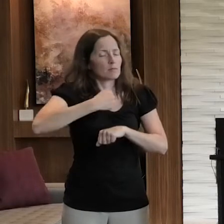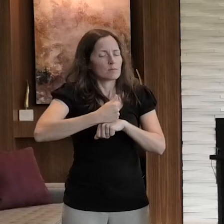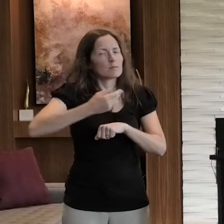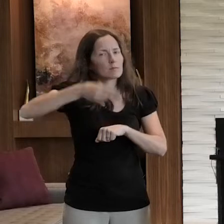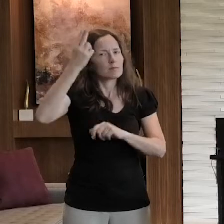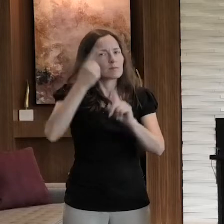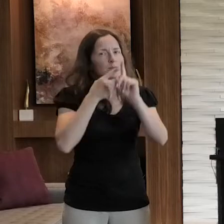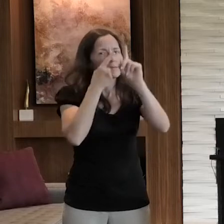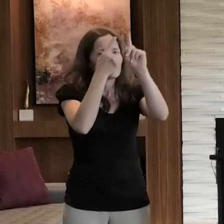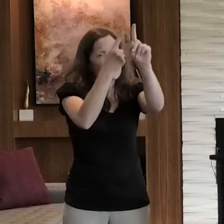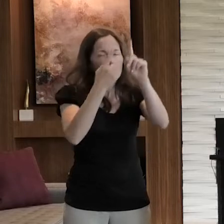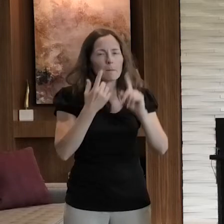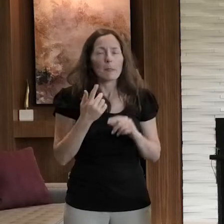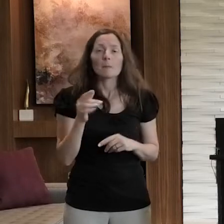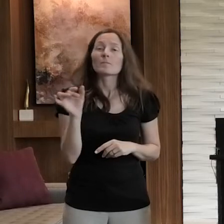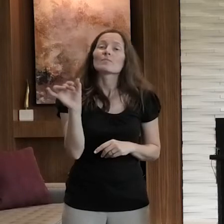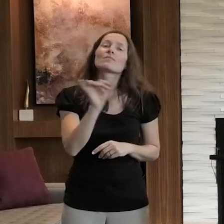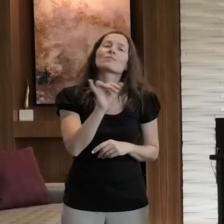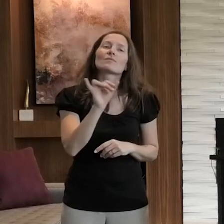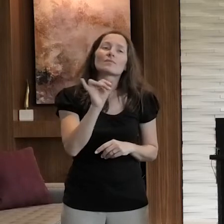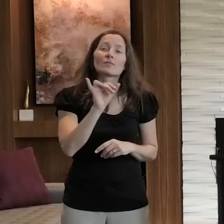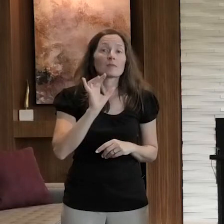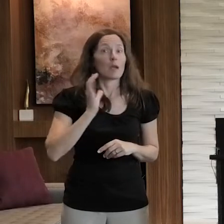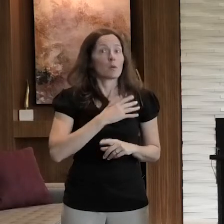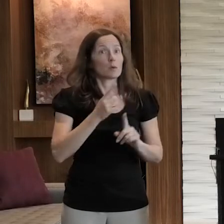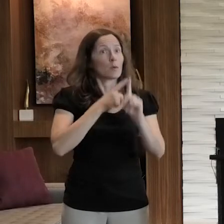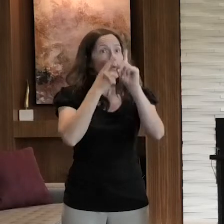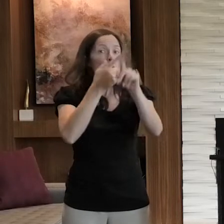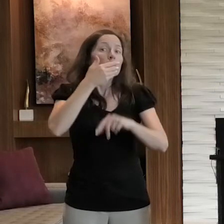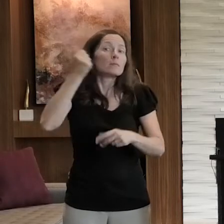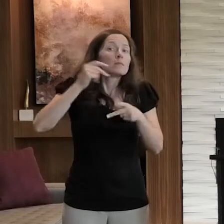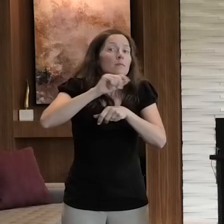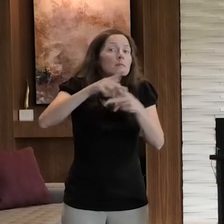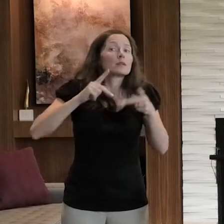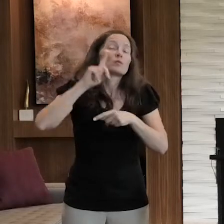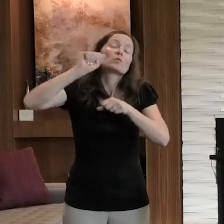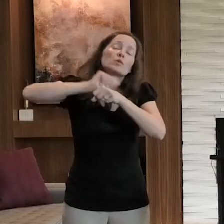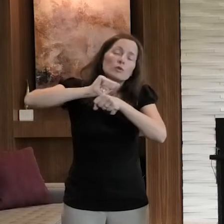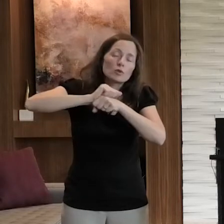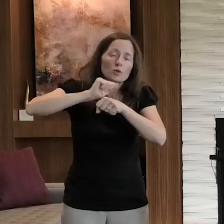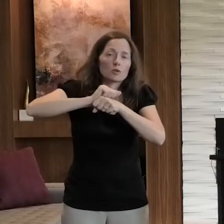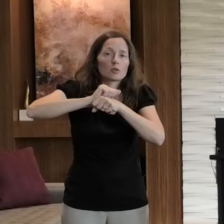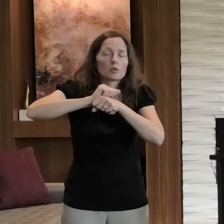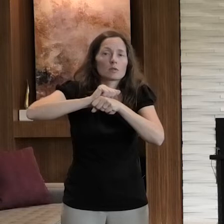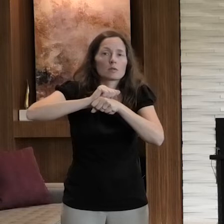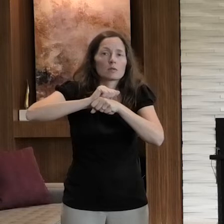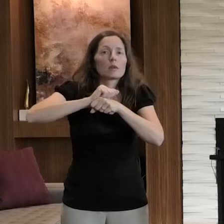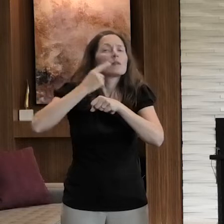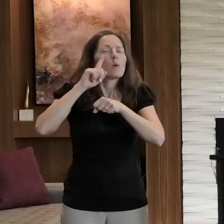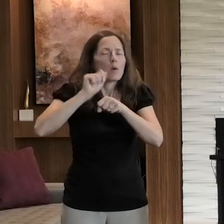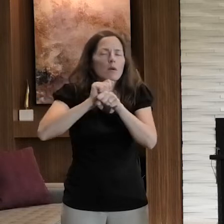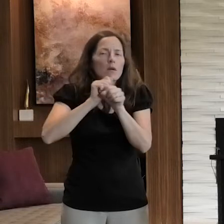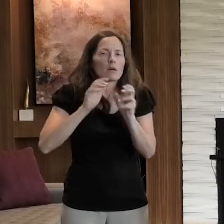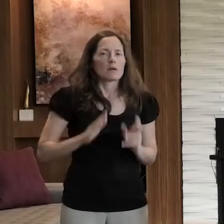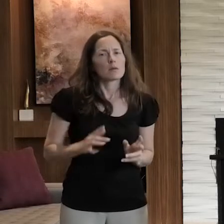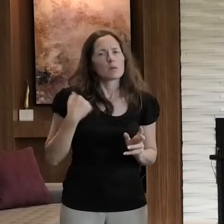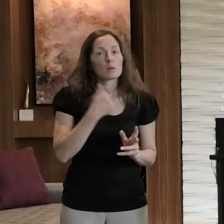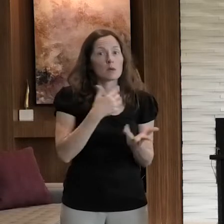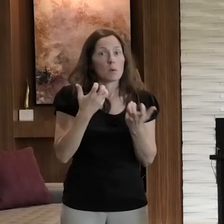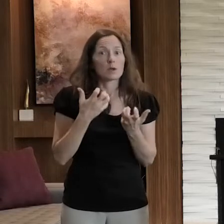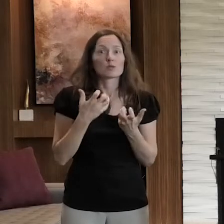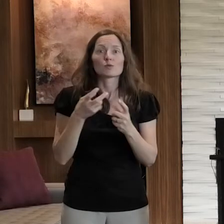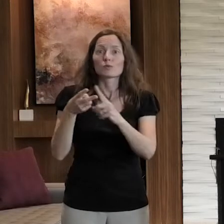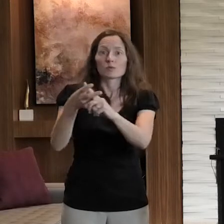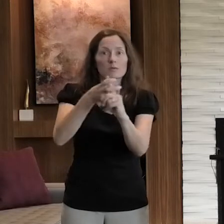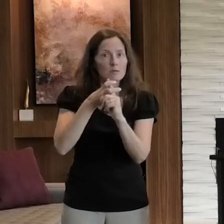But it is also to be the best place to work for our employees. We want to recruit them, we want to retain them, we want them to